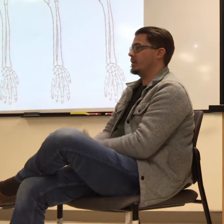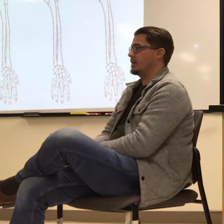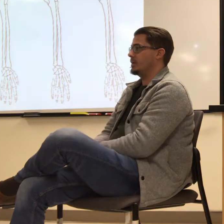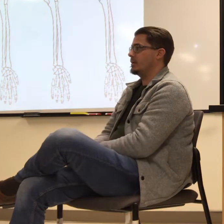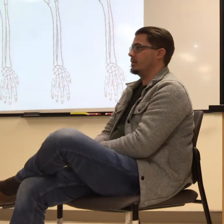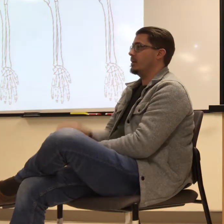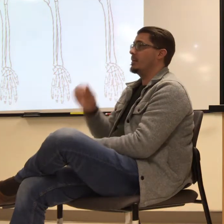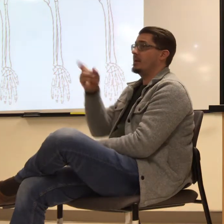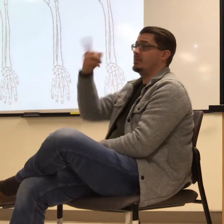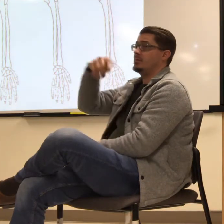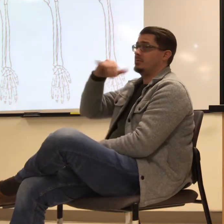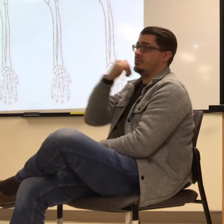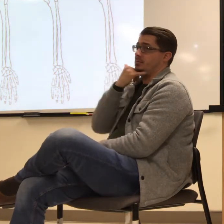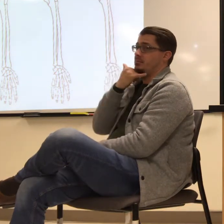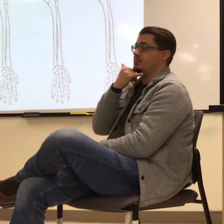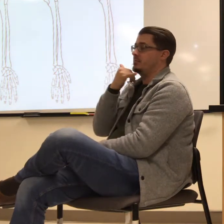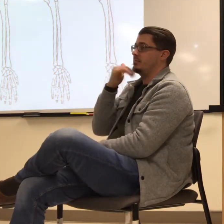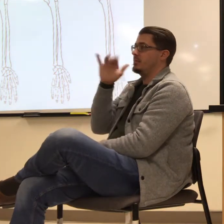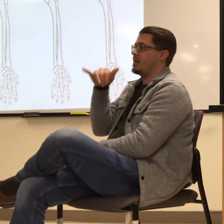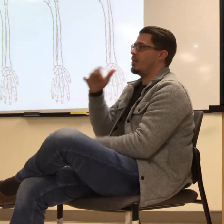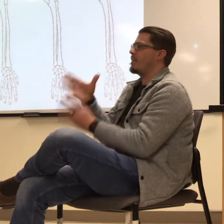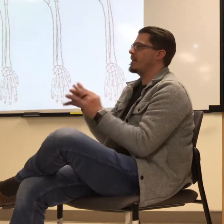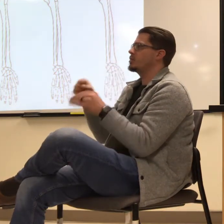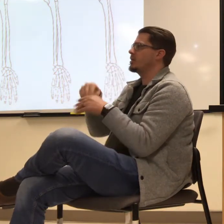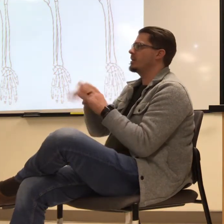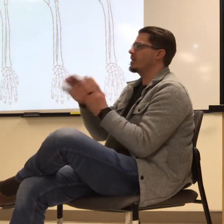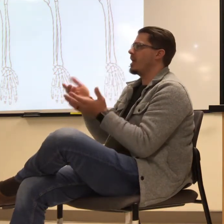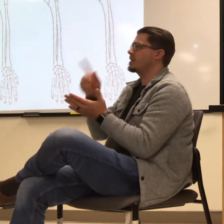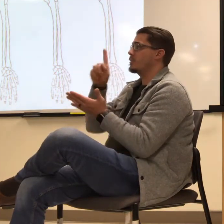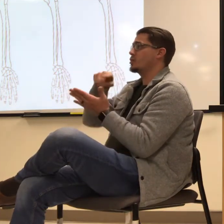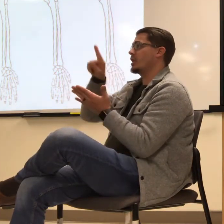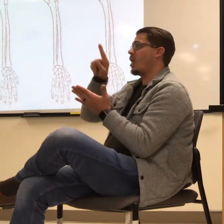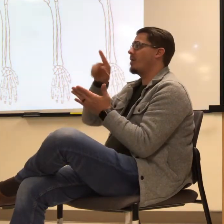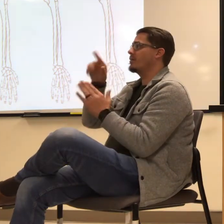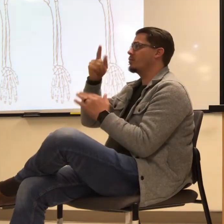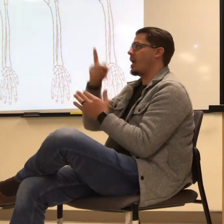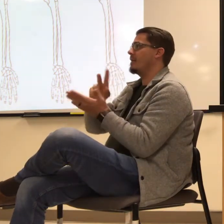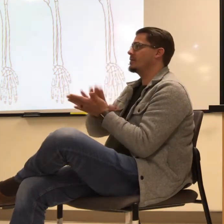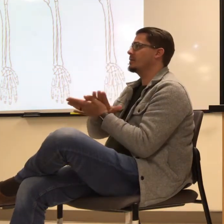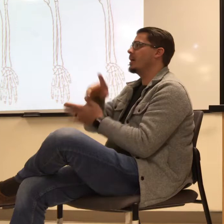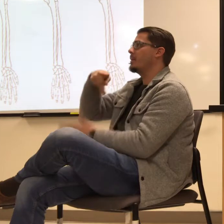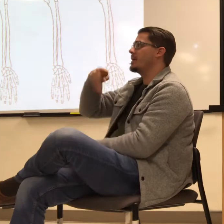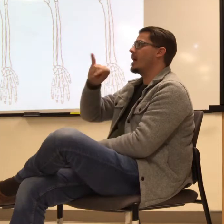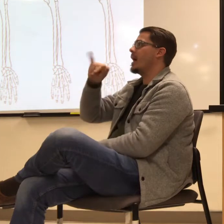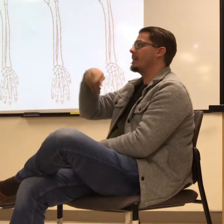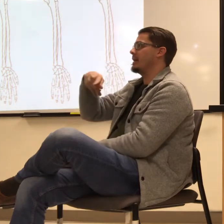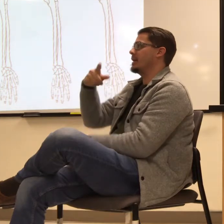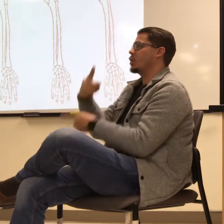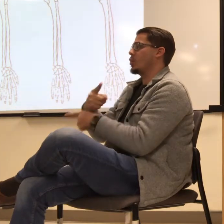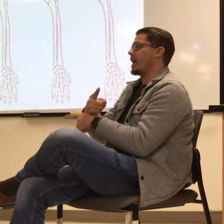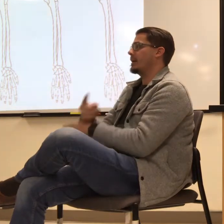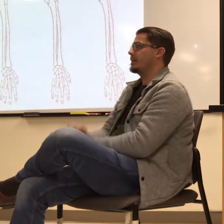And a lot of you missed it, so I wanted to mention that in class as I was checking off your half sheets. The PIP would be correct.